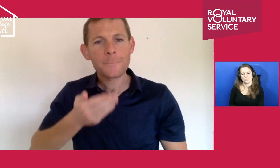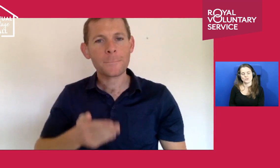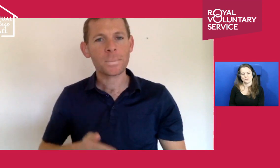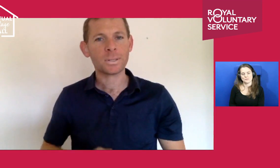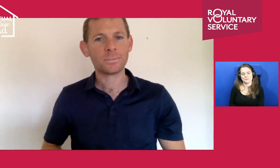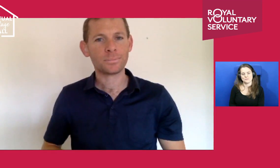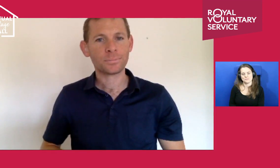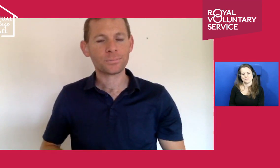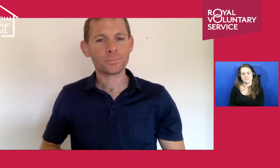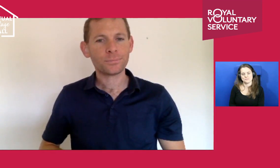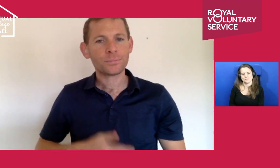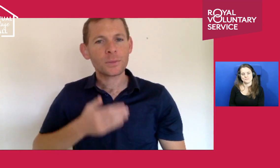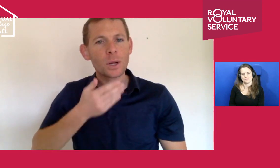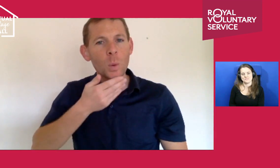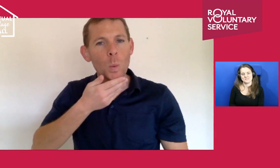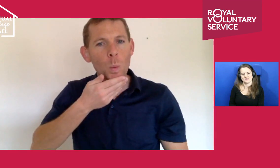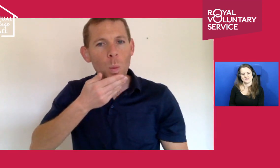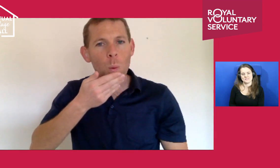Warm.